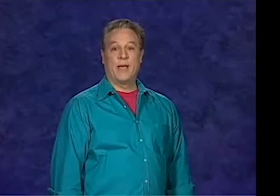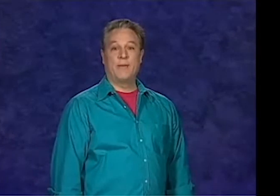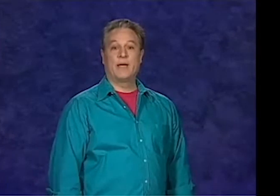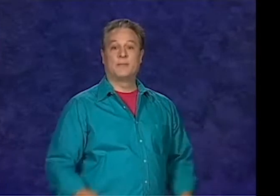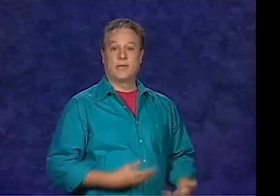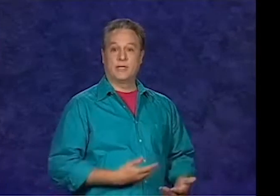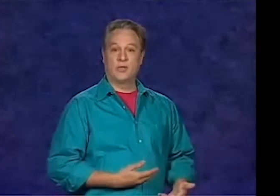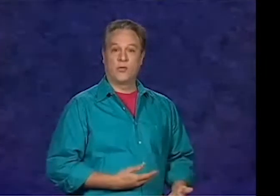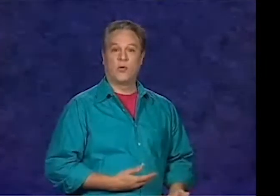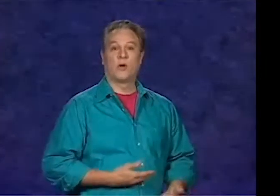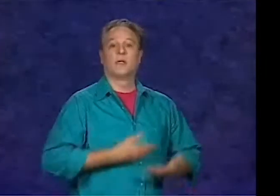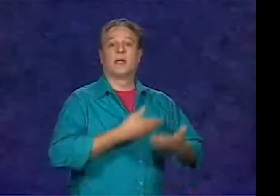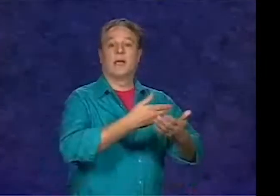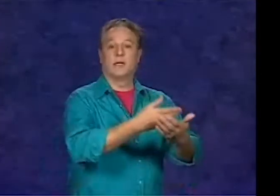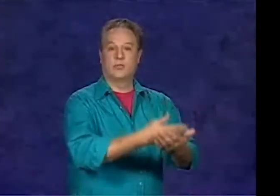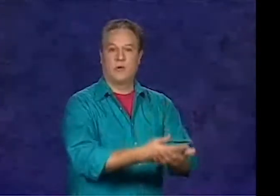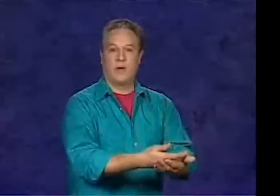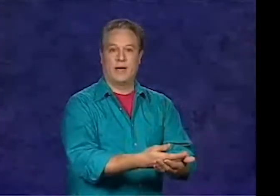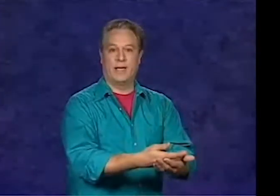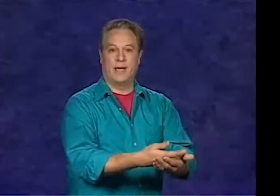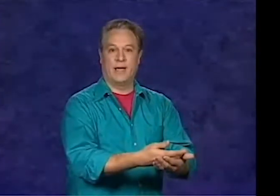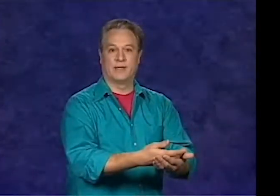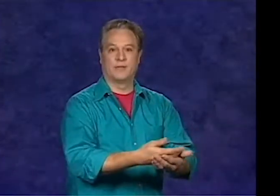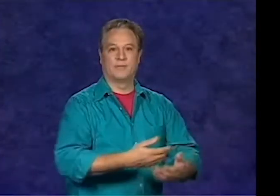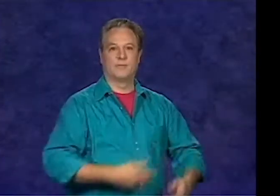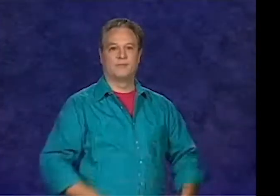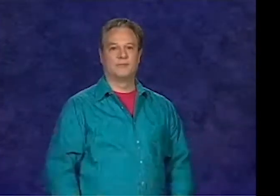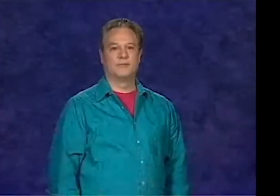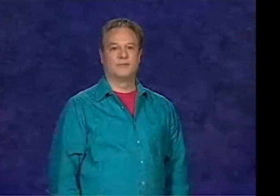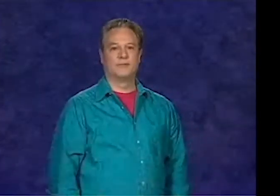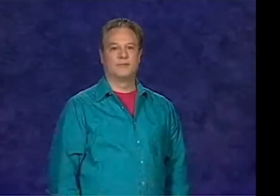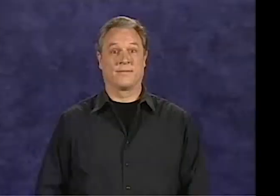The baby comes into the world into a waiting hand.